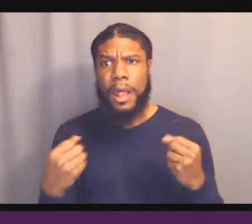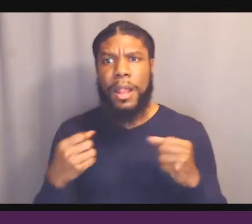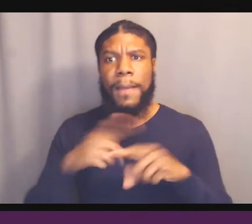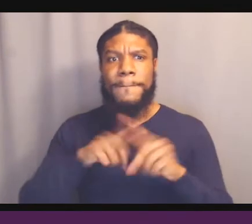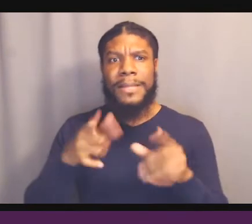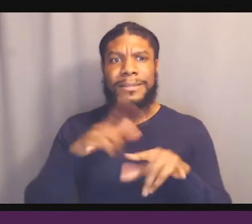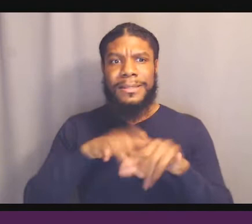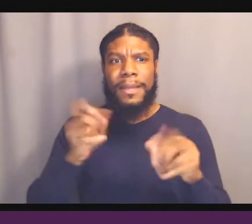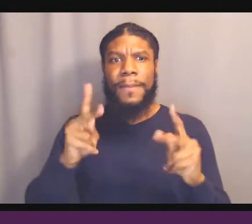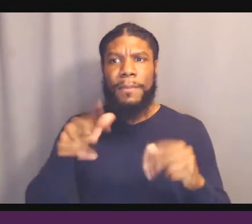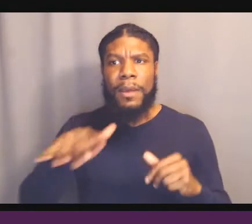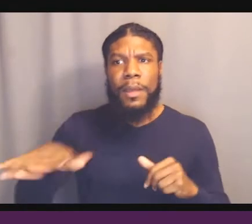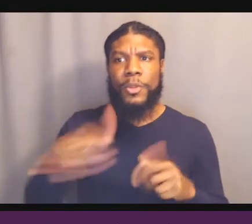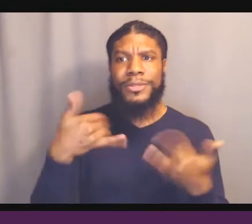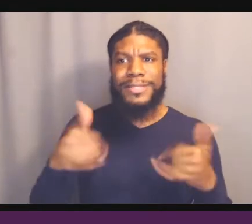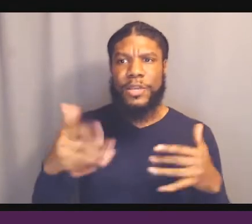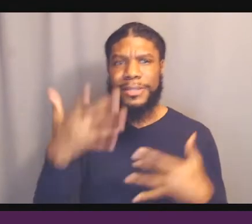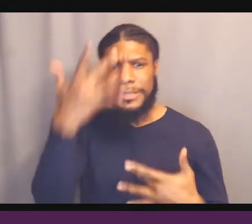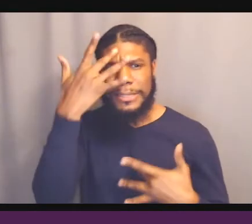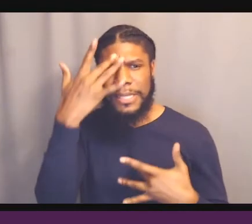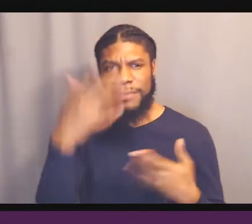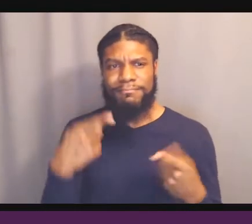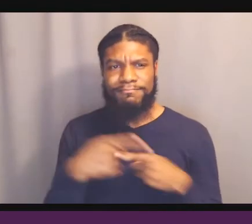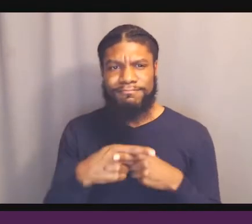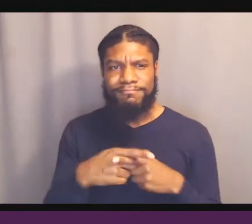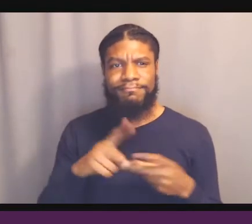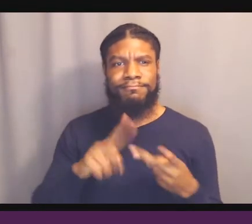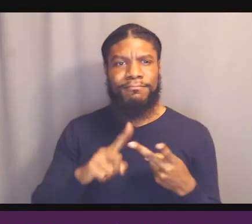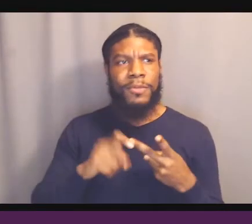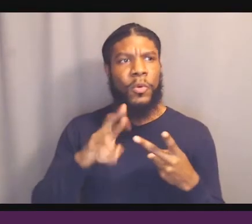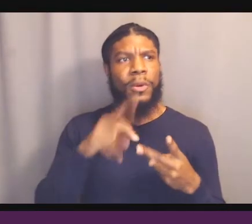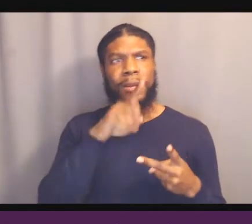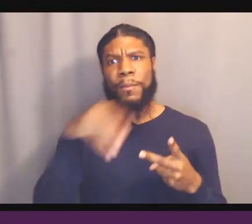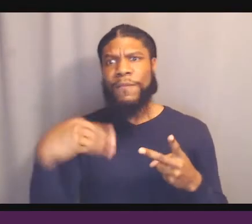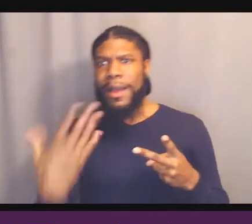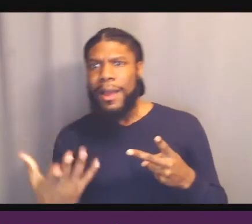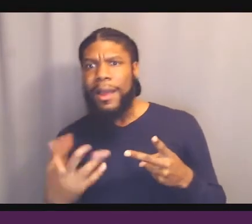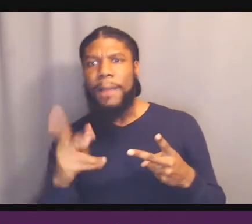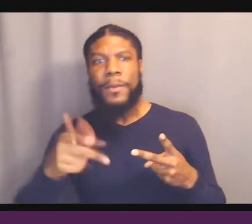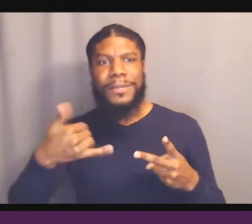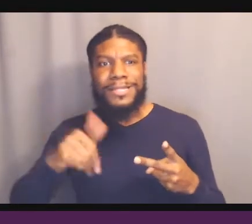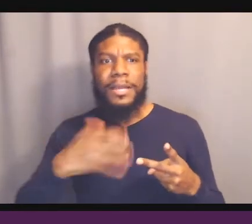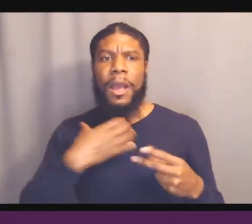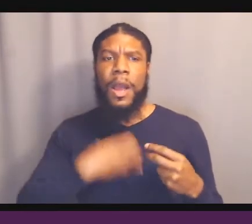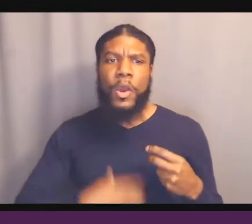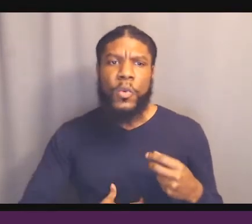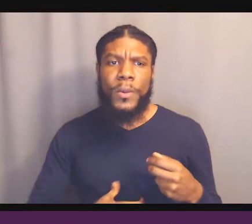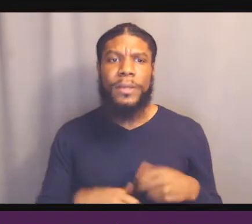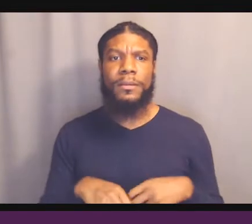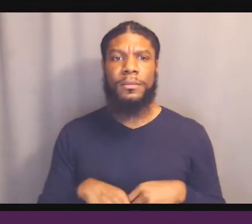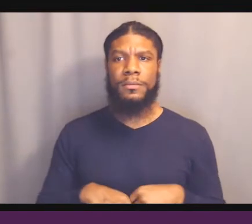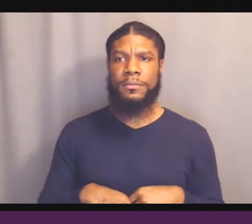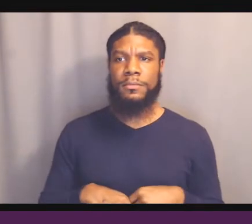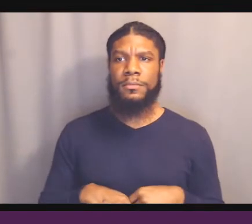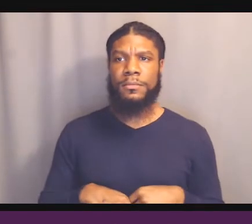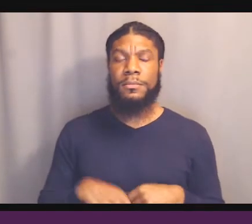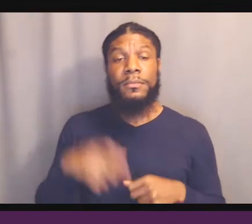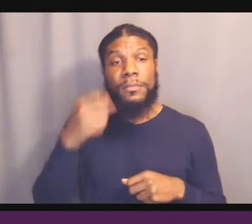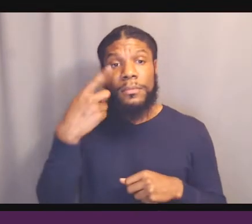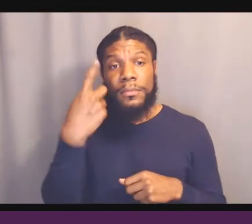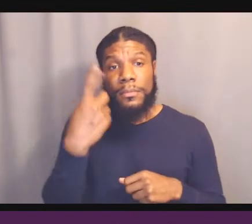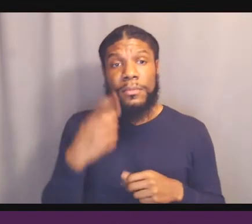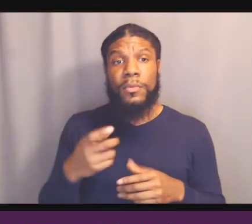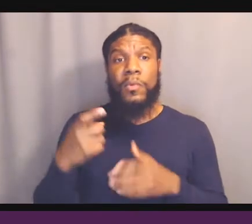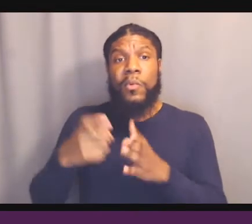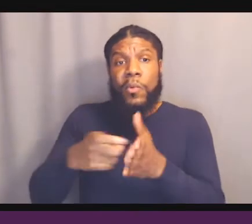God that provides to a people who are still hungry without actively engaging beyond